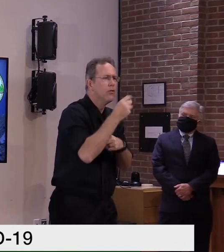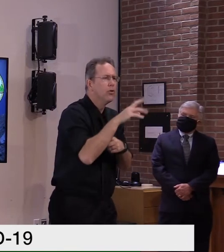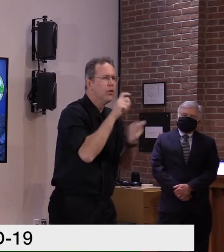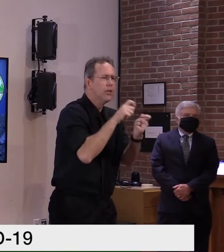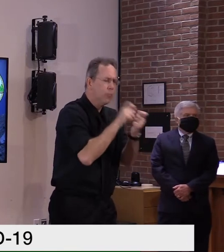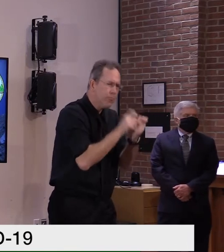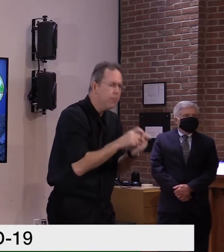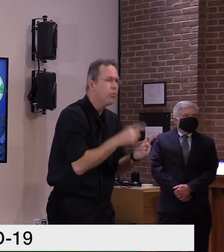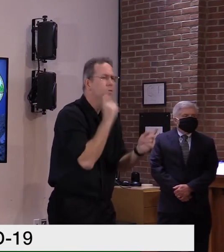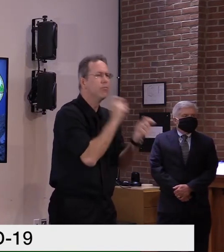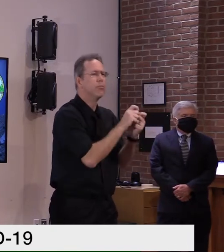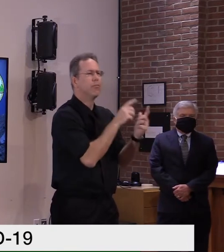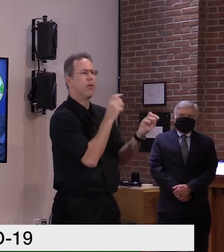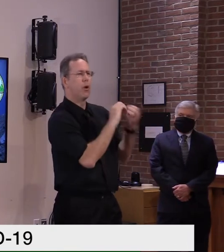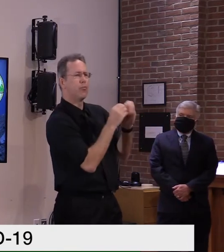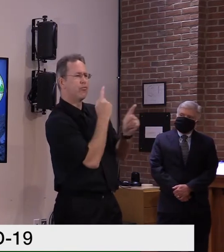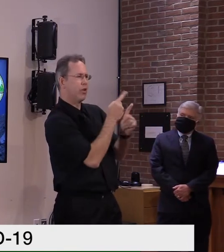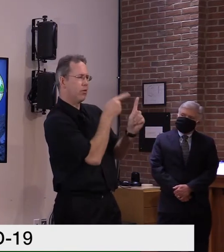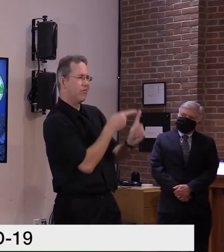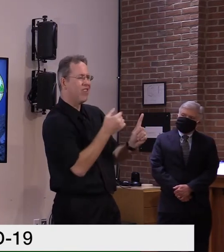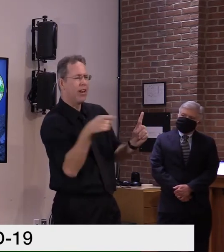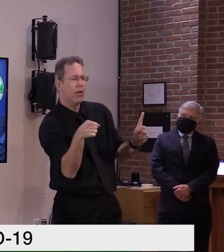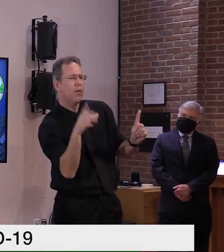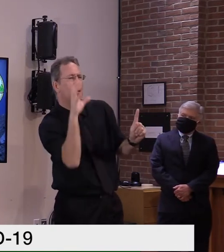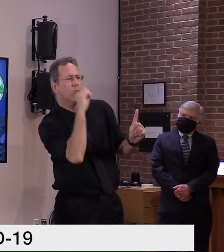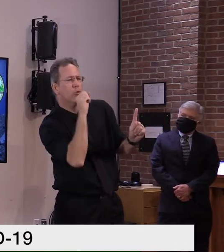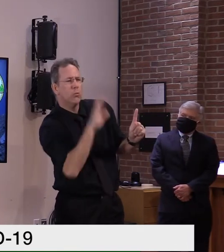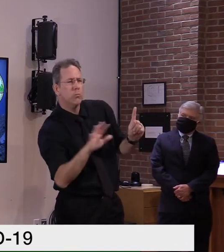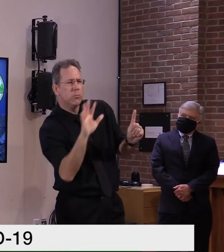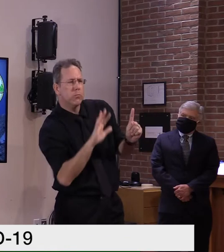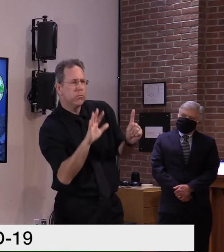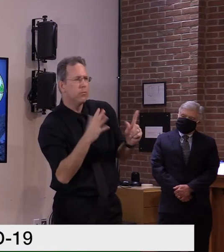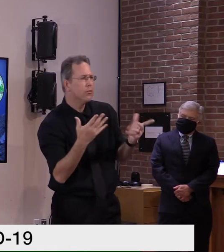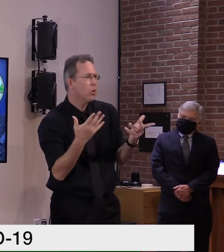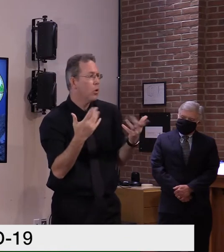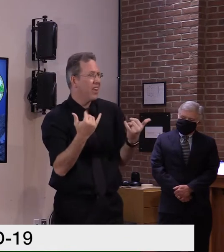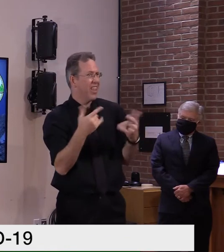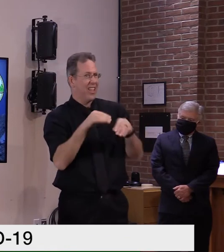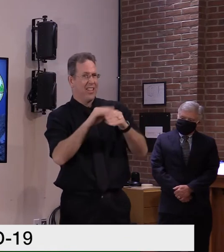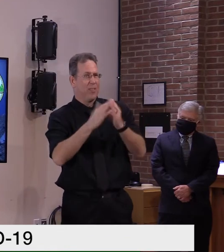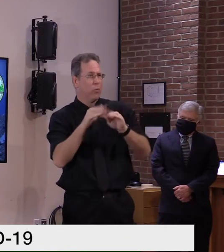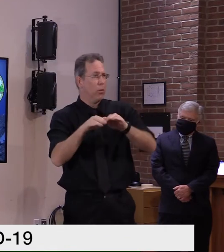gross number. So we do more testing. The more testing we have, the more